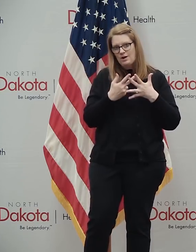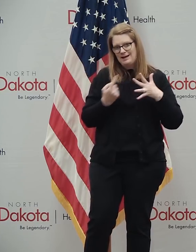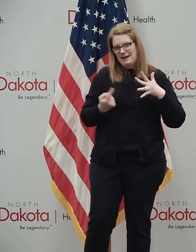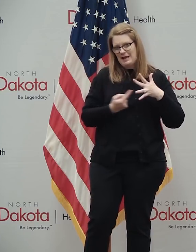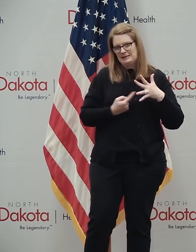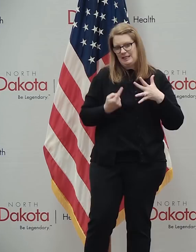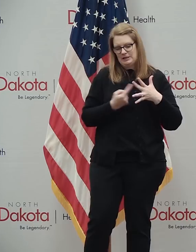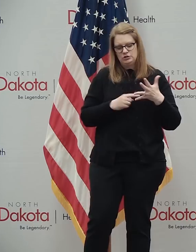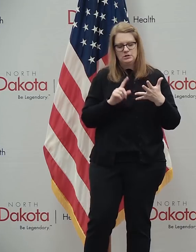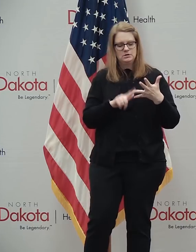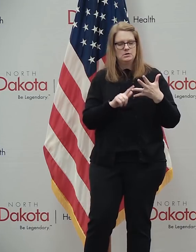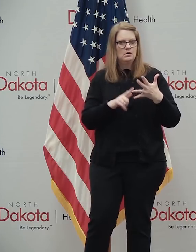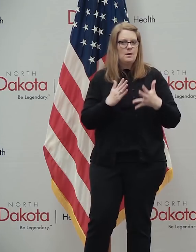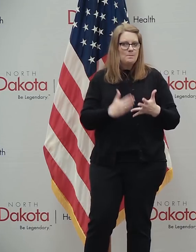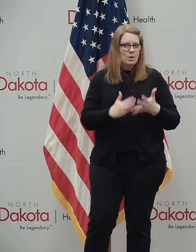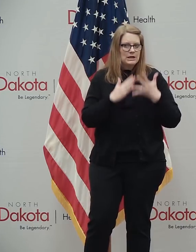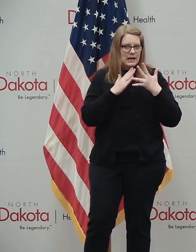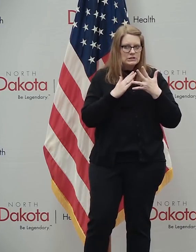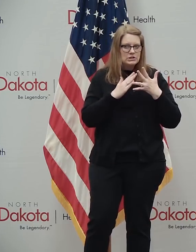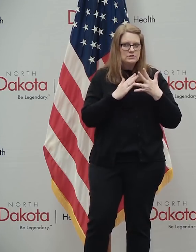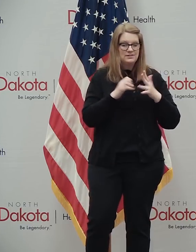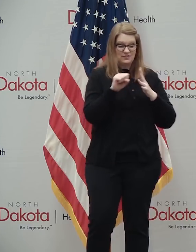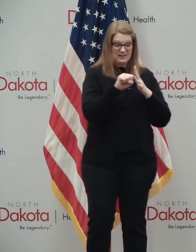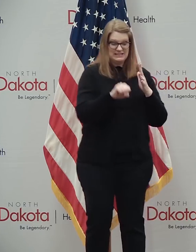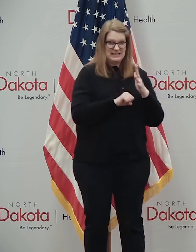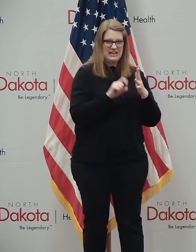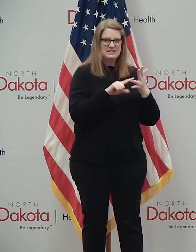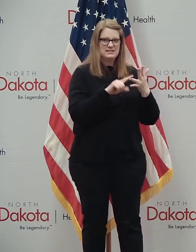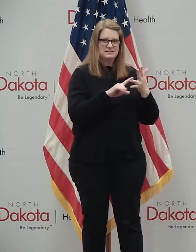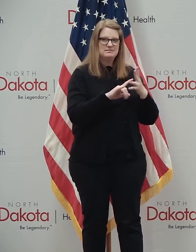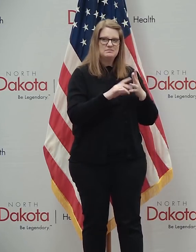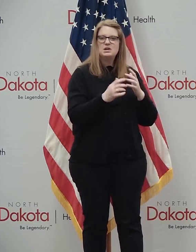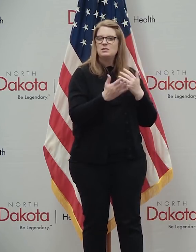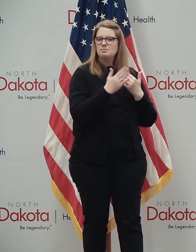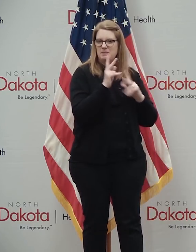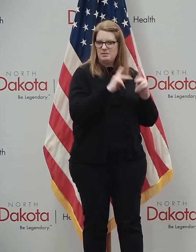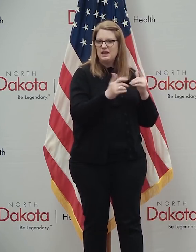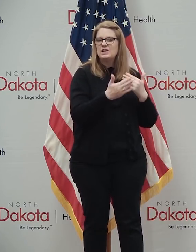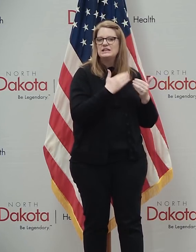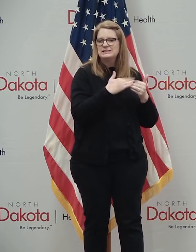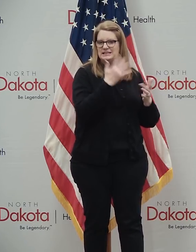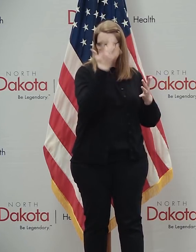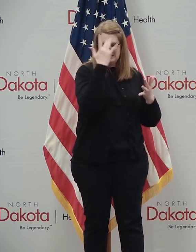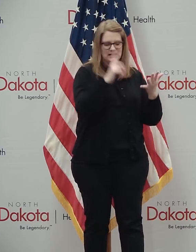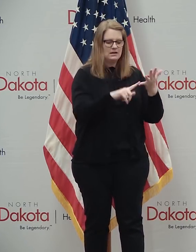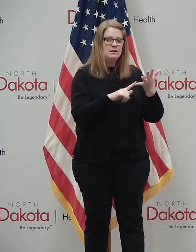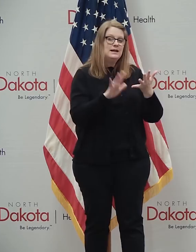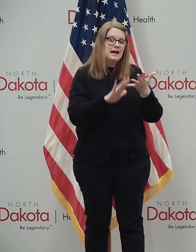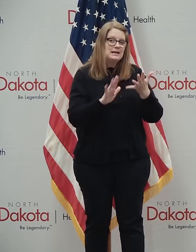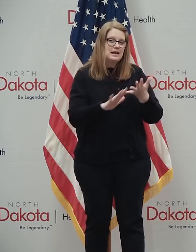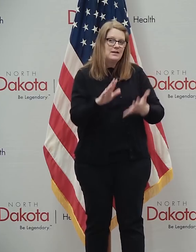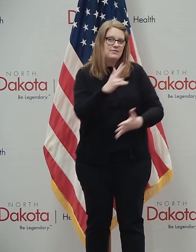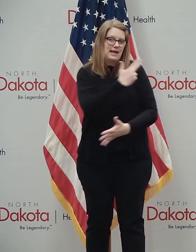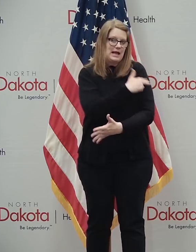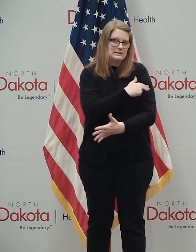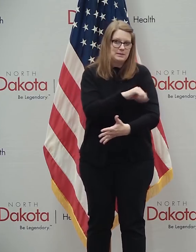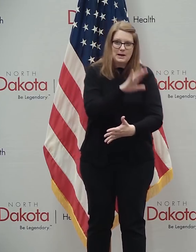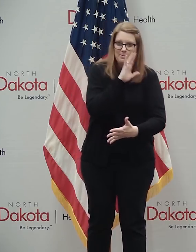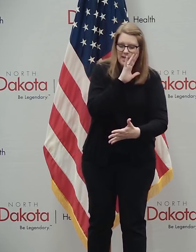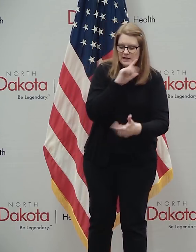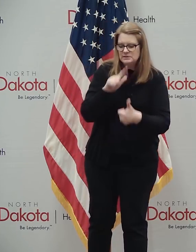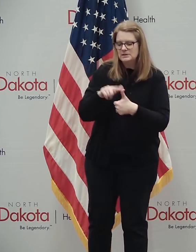isolation, protection for the state's most vulnerable, sufficient healthcare capacity,